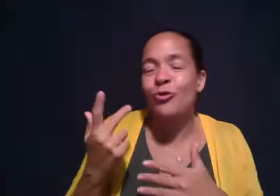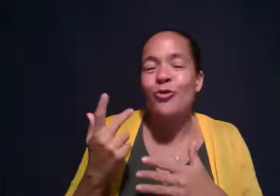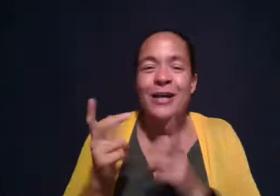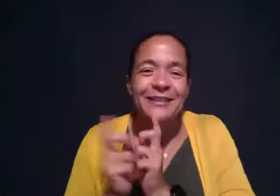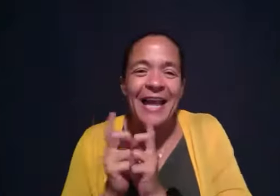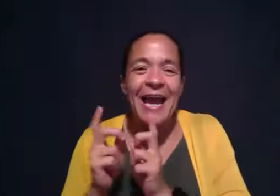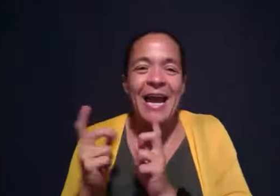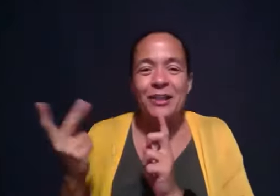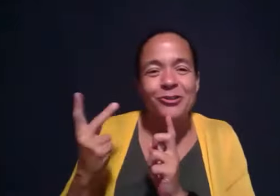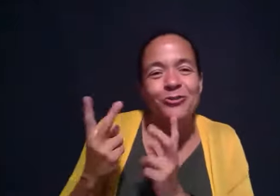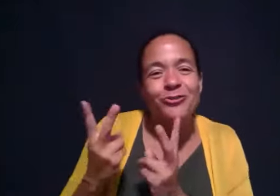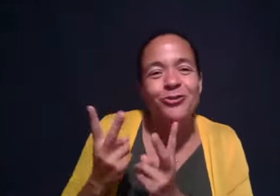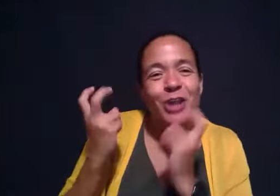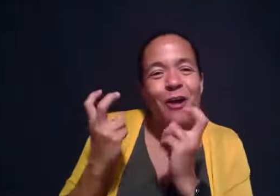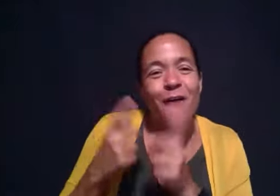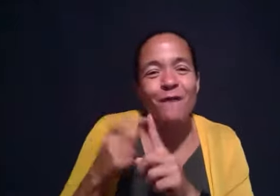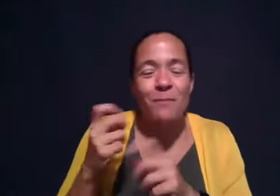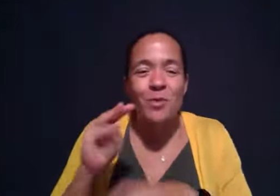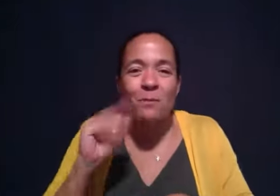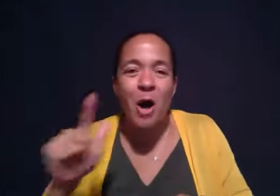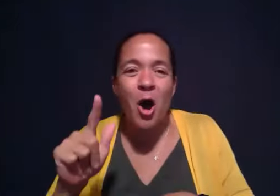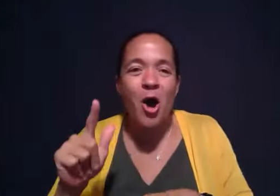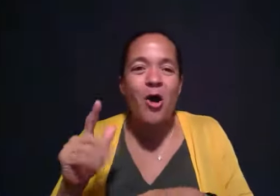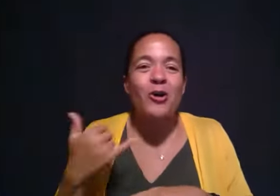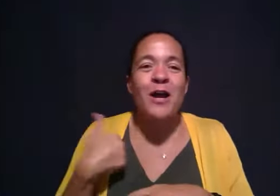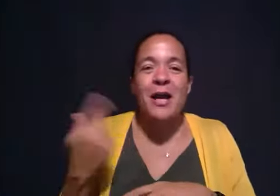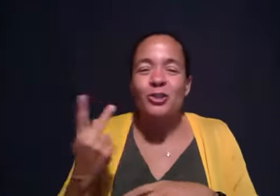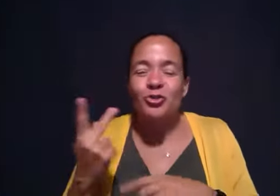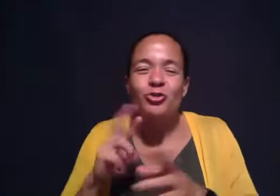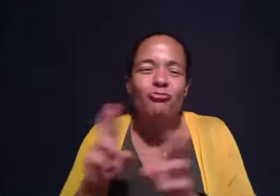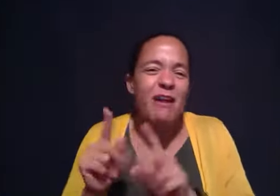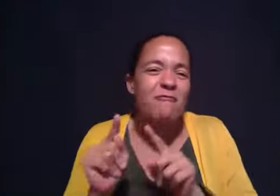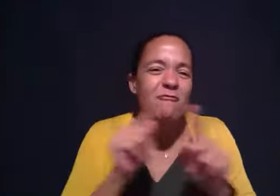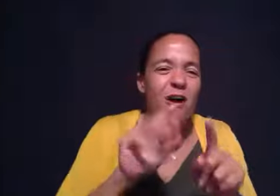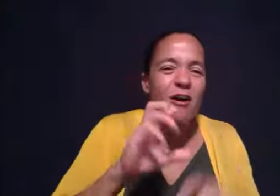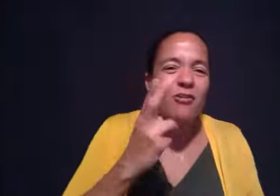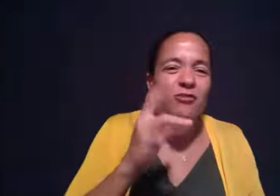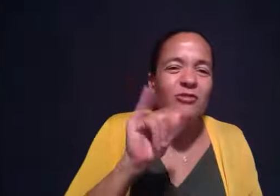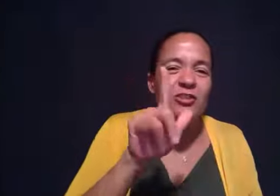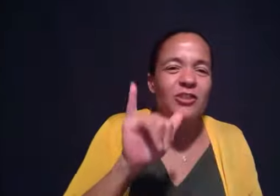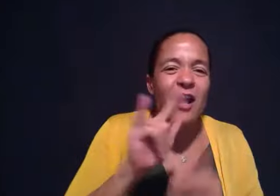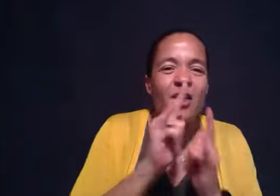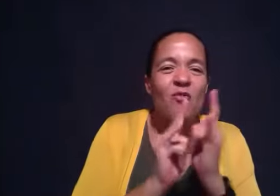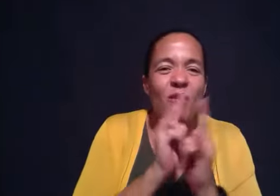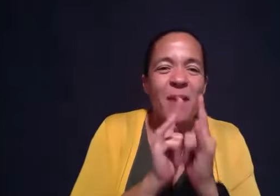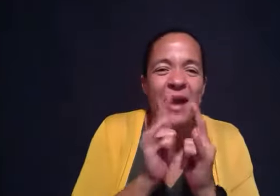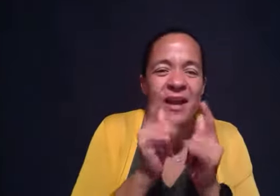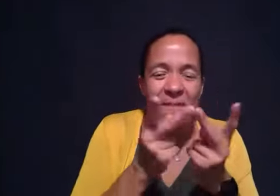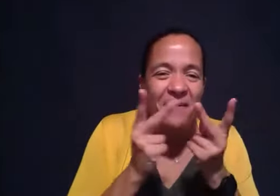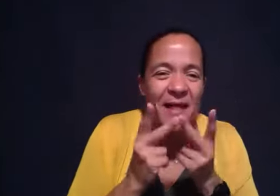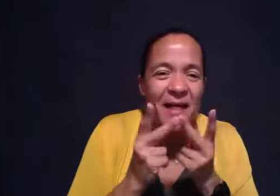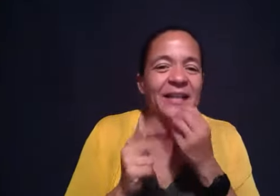off to someplace romantic like Chili's. And there was a an REO